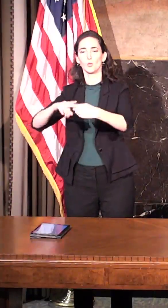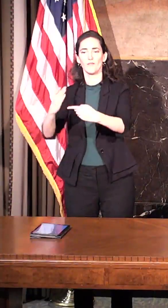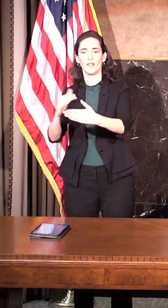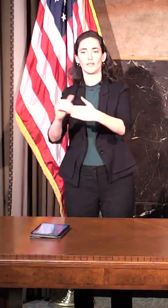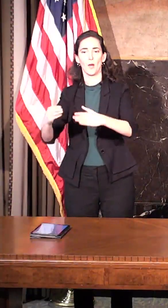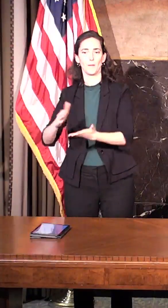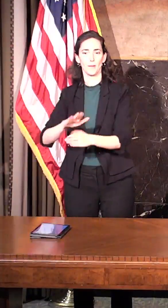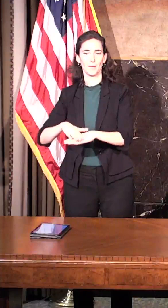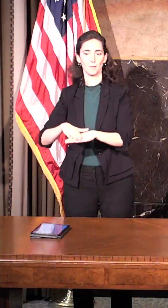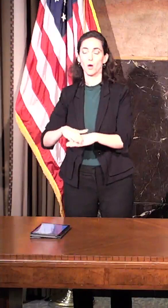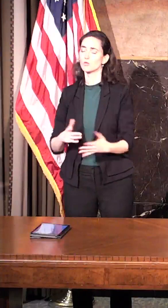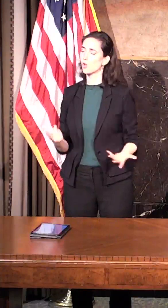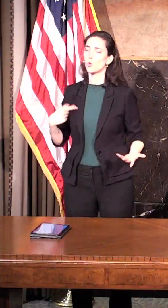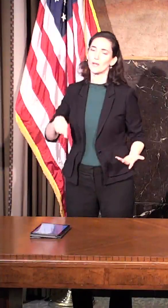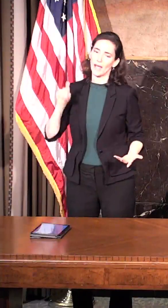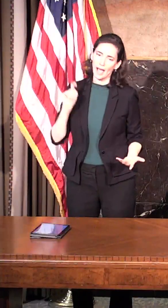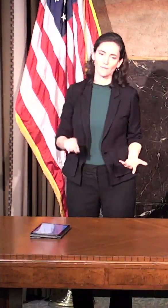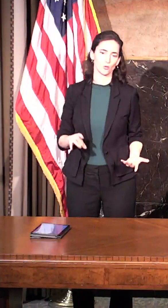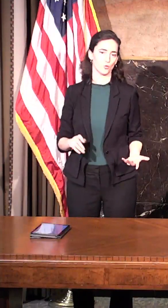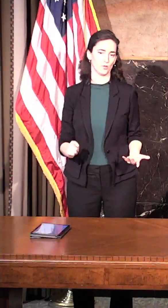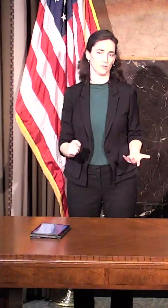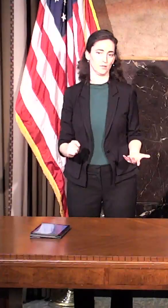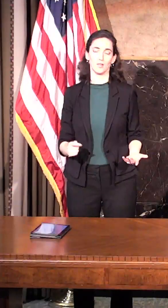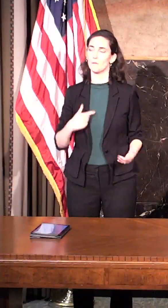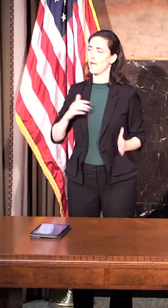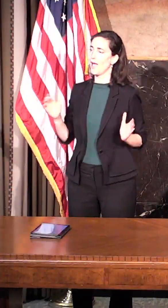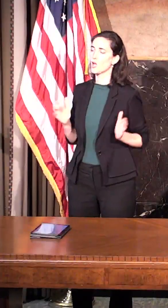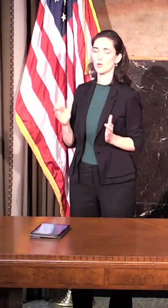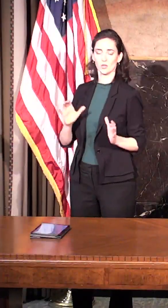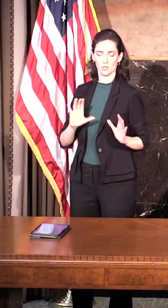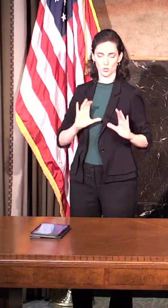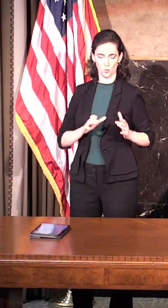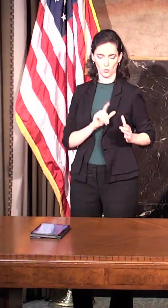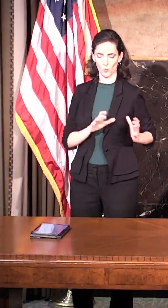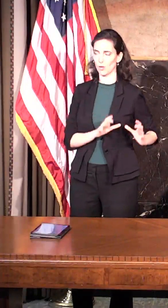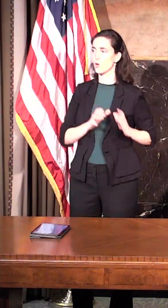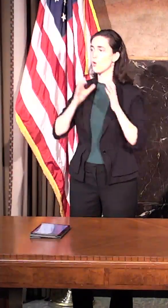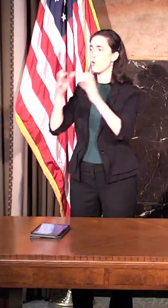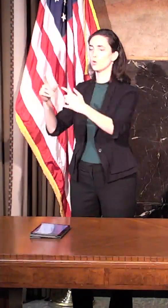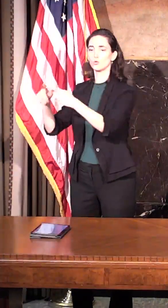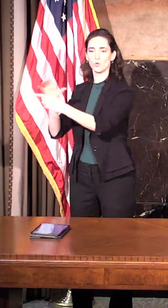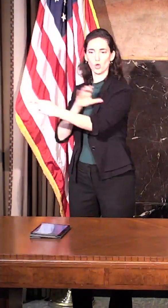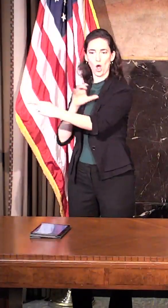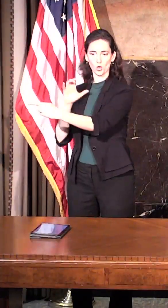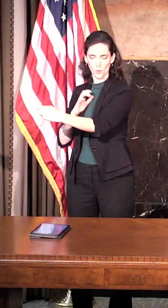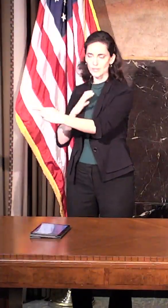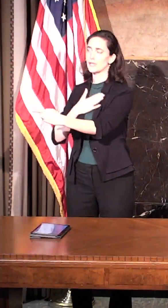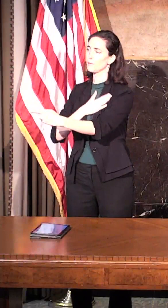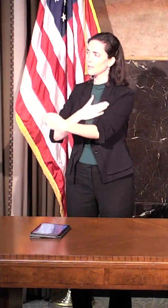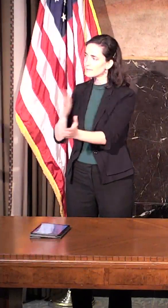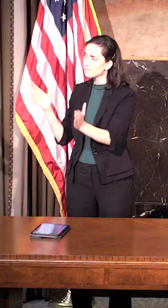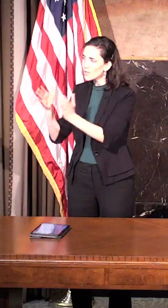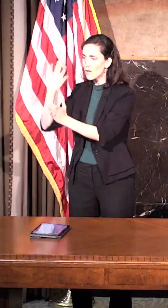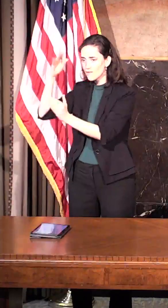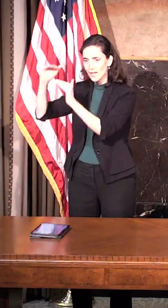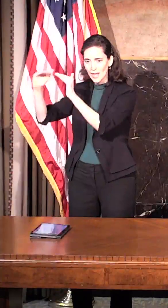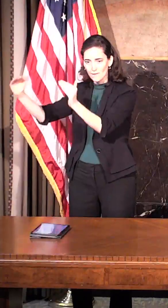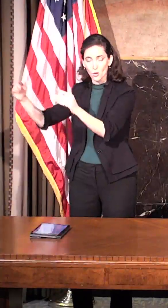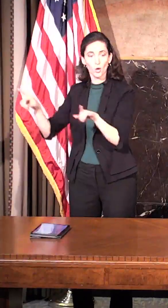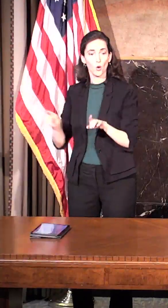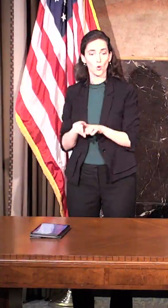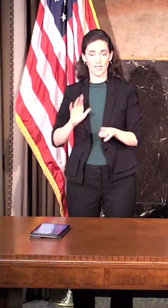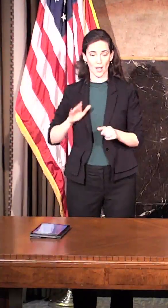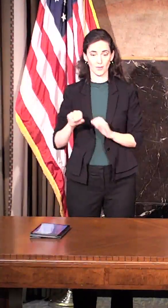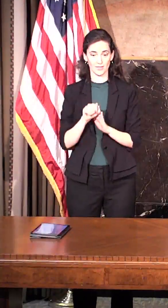need to do. I'm encouraging the congressional delegation to pursue this at the federal level, and I'll continue to support it at